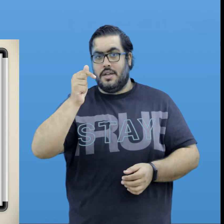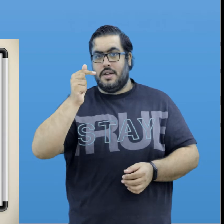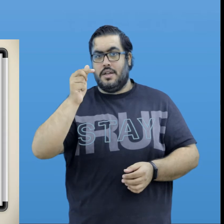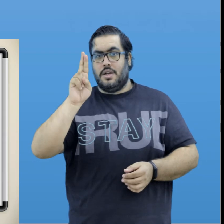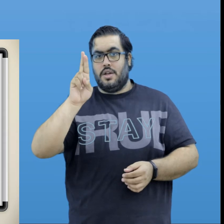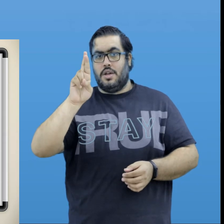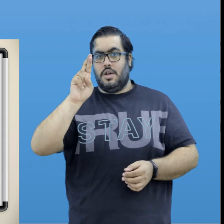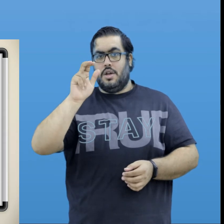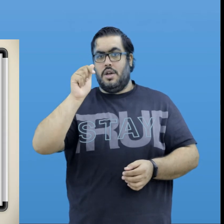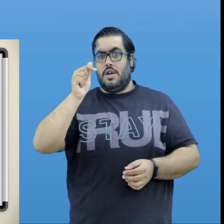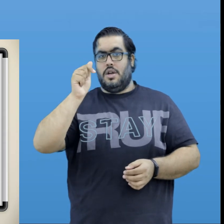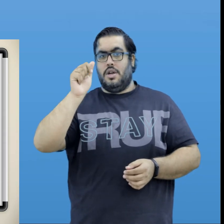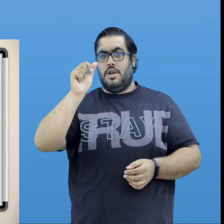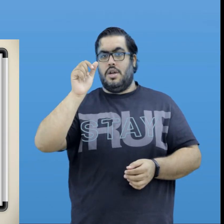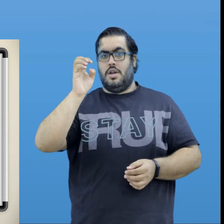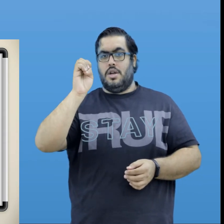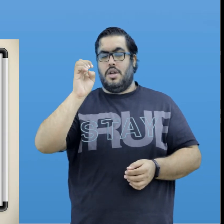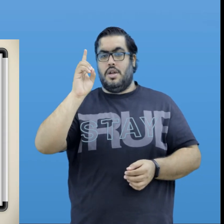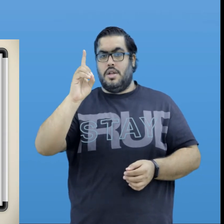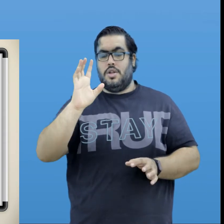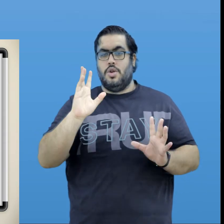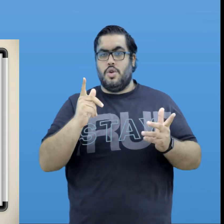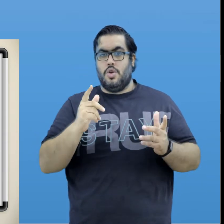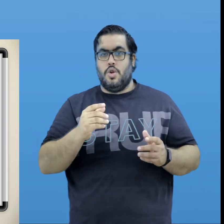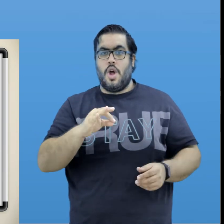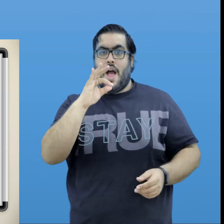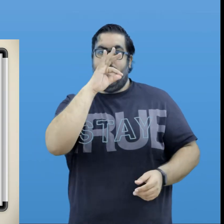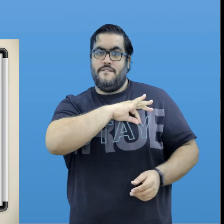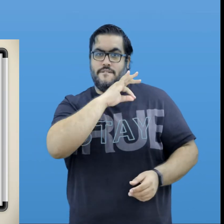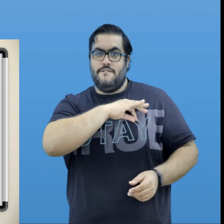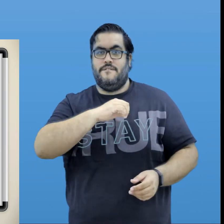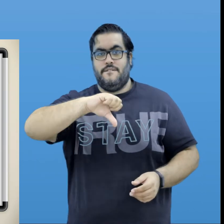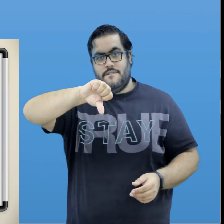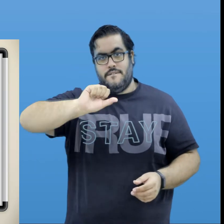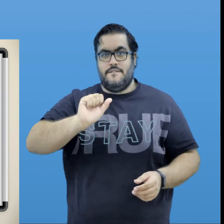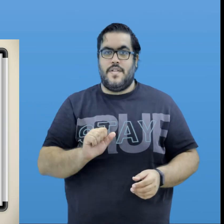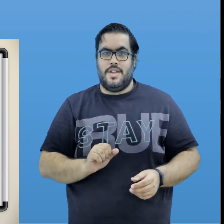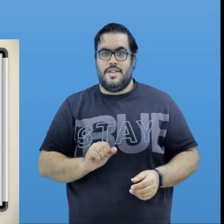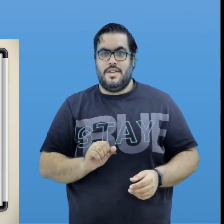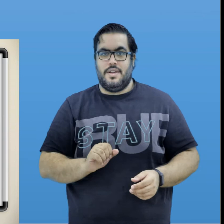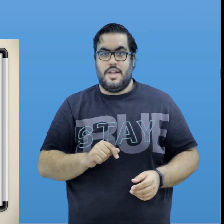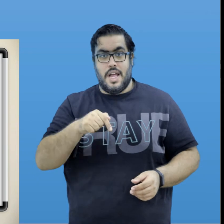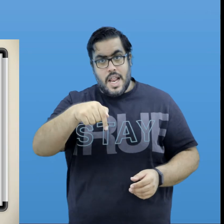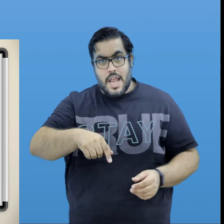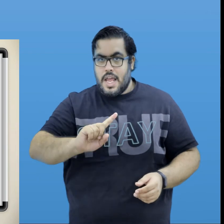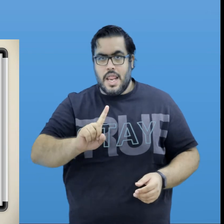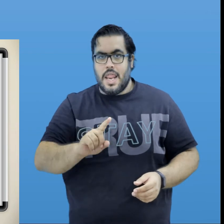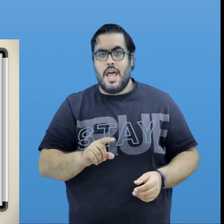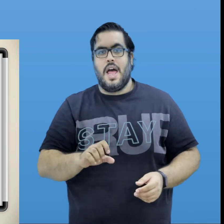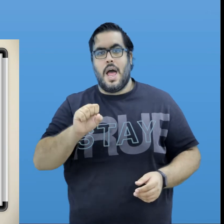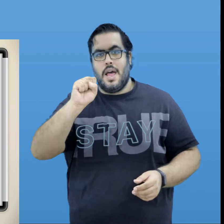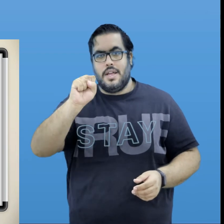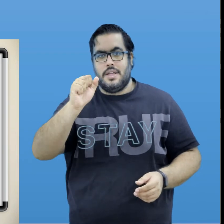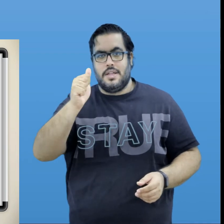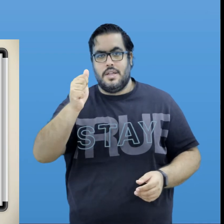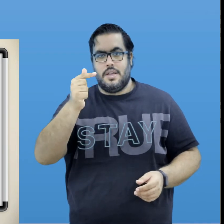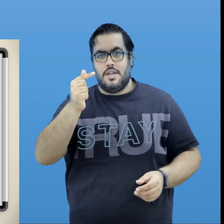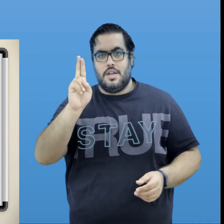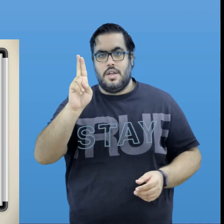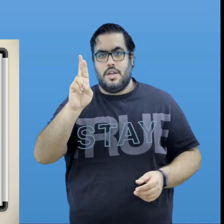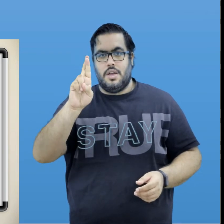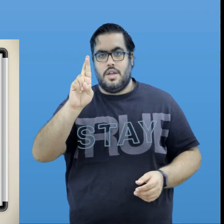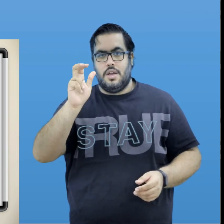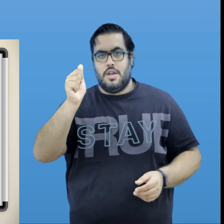avoid word-for-word translation. Number 3, don't have spaces for words you don't know. We highly